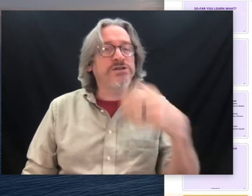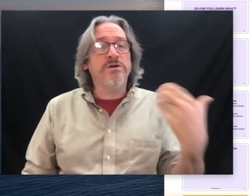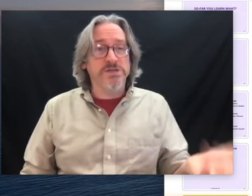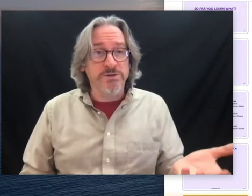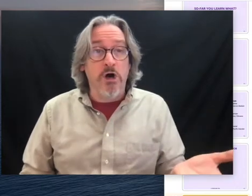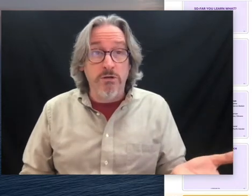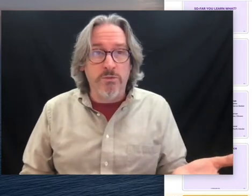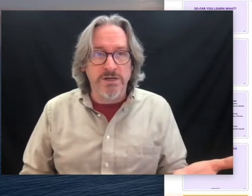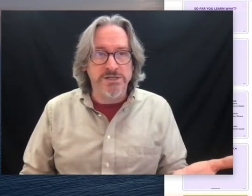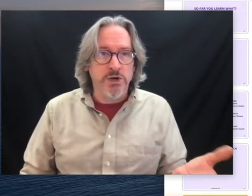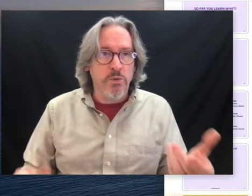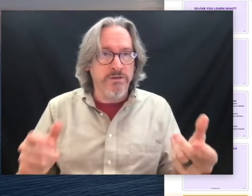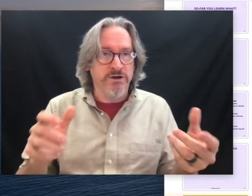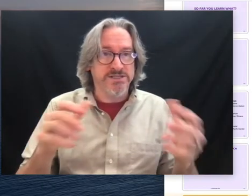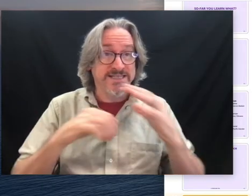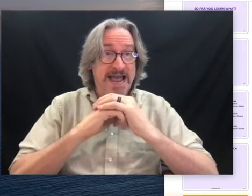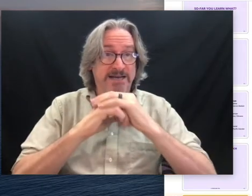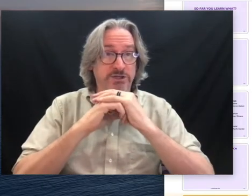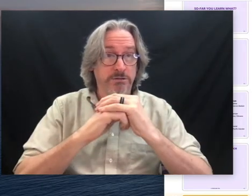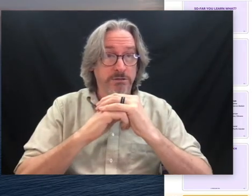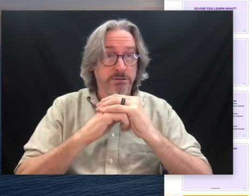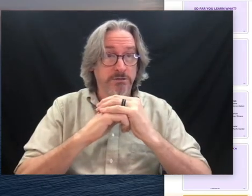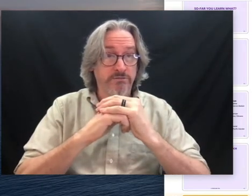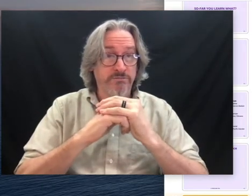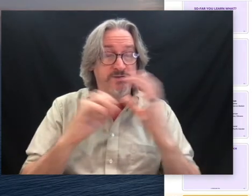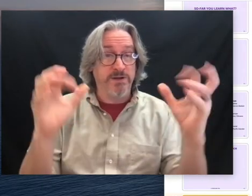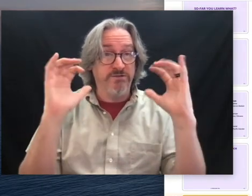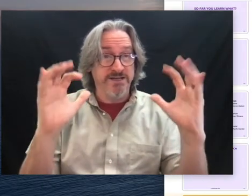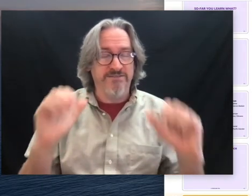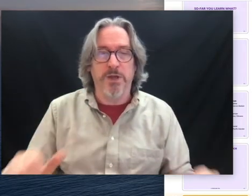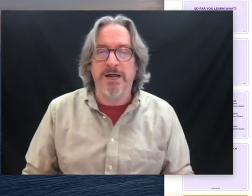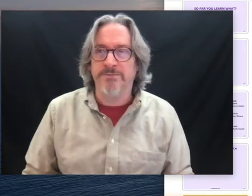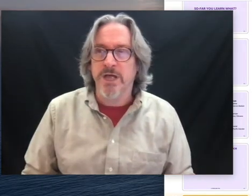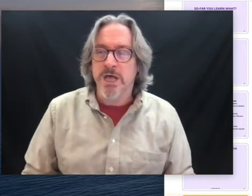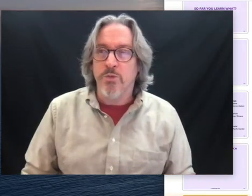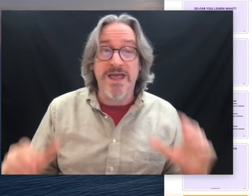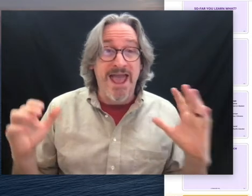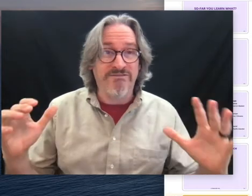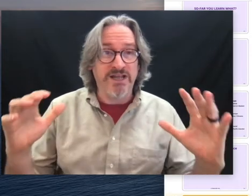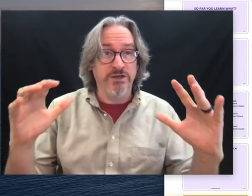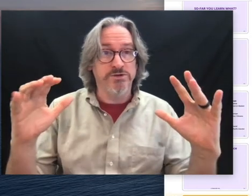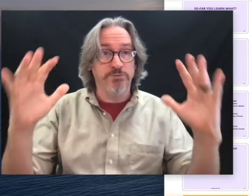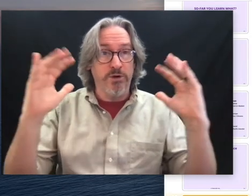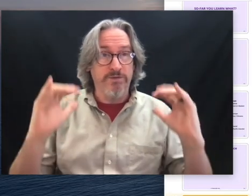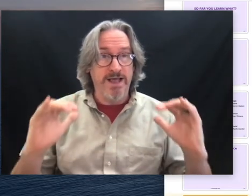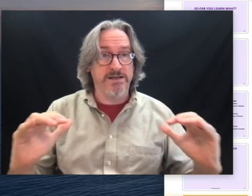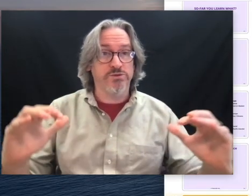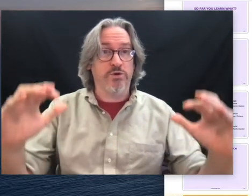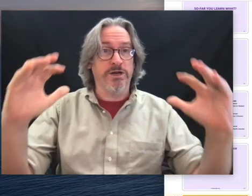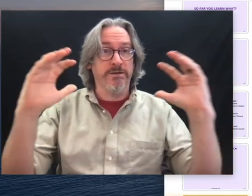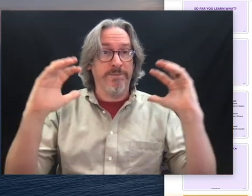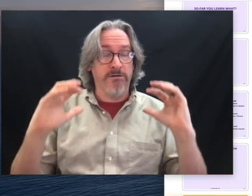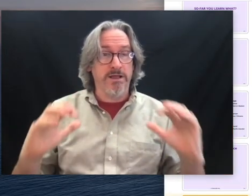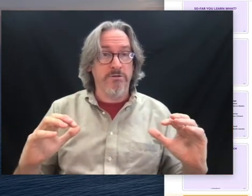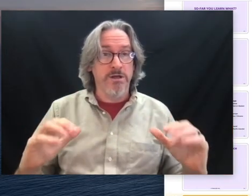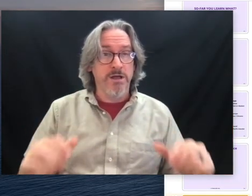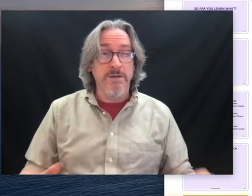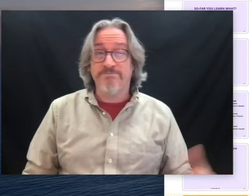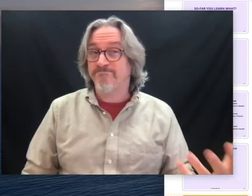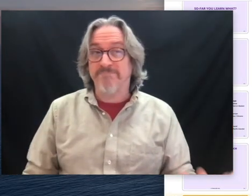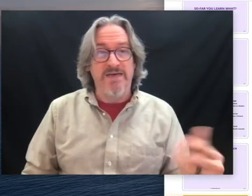As you notice with all the ones where there's the tactile fingerspelling for the deaf-blind, we have to get used to both hands working in